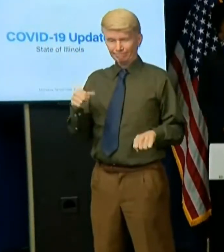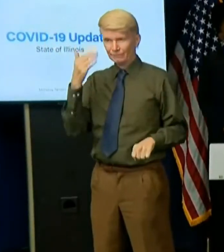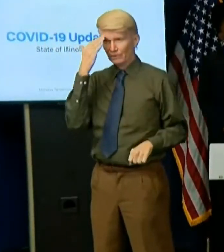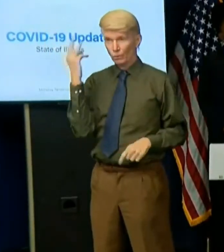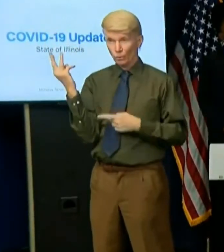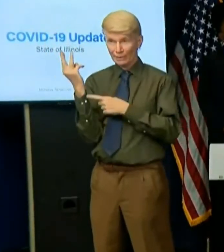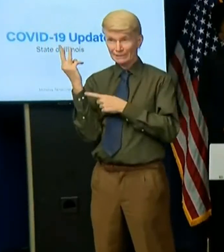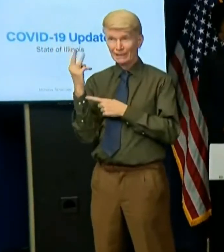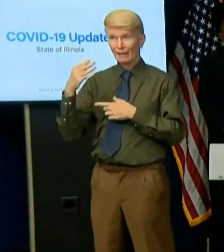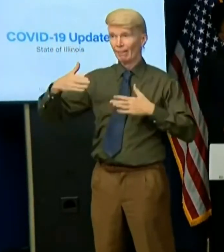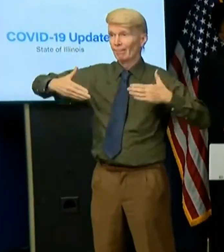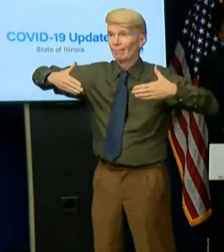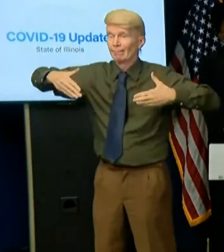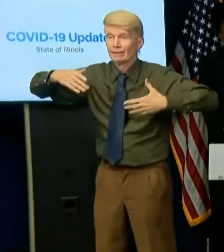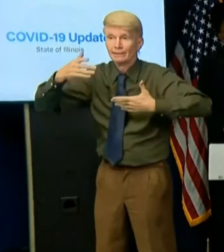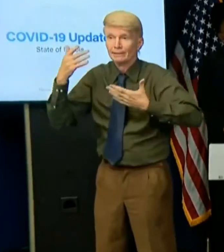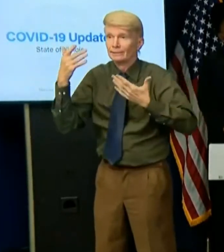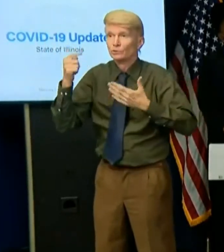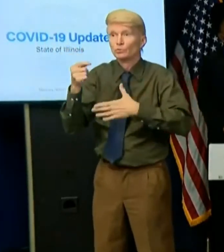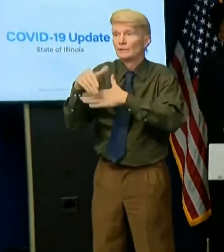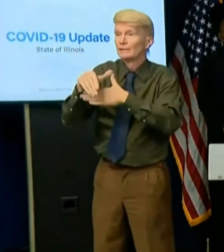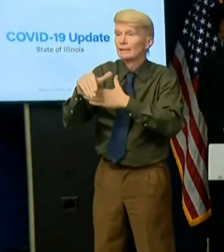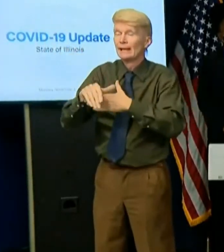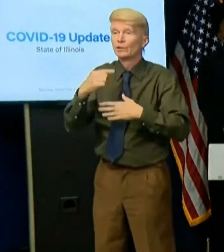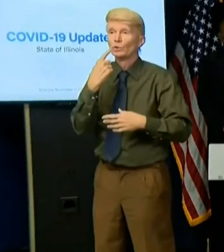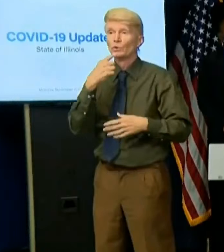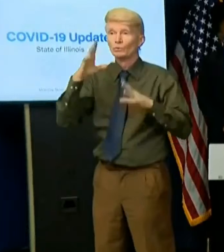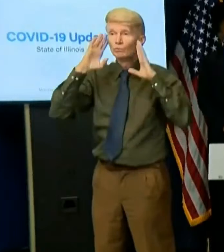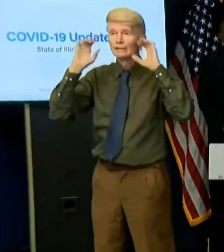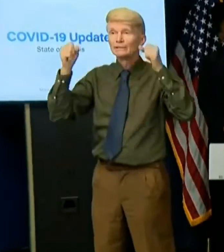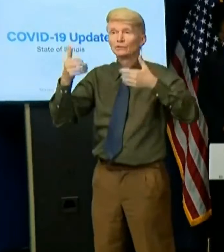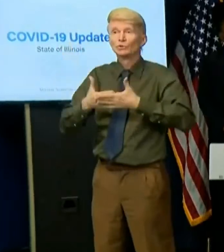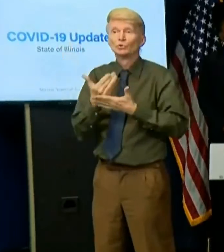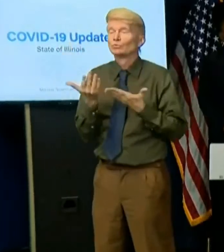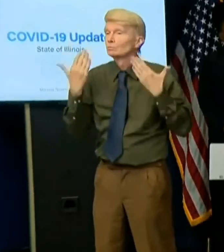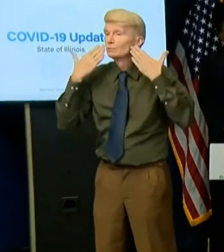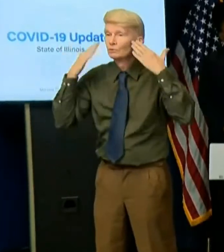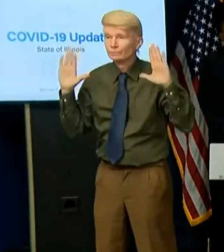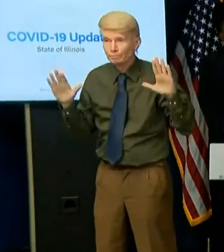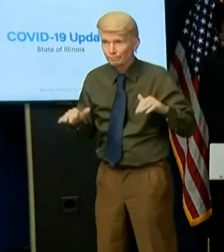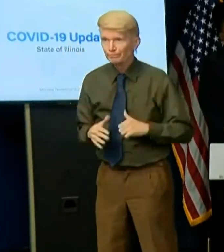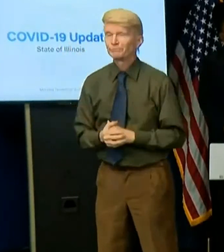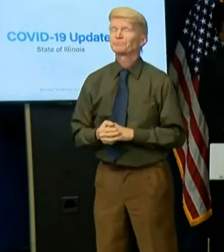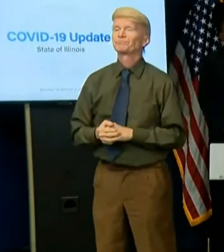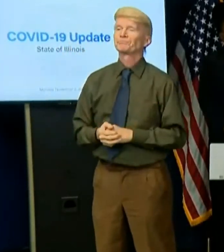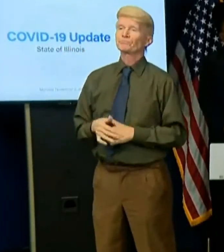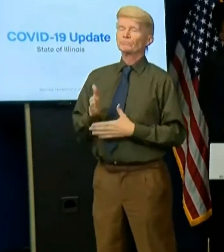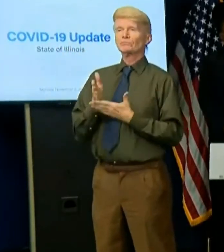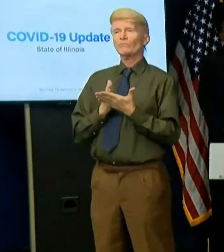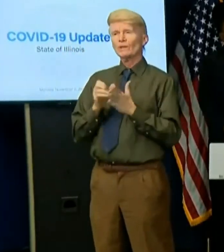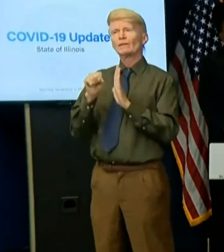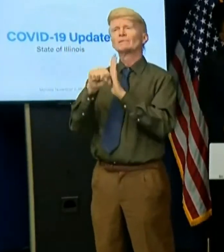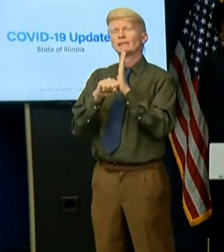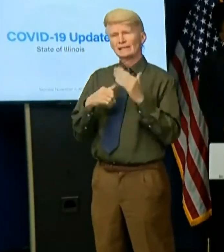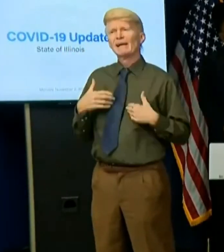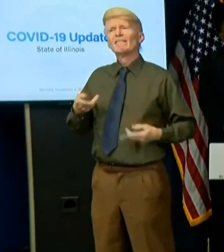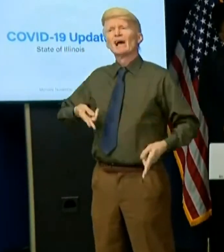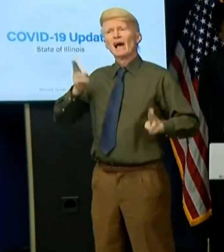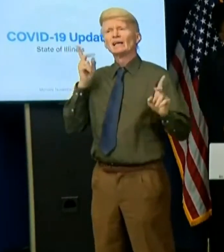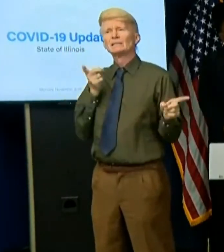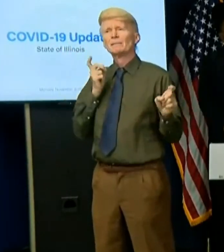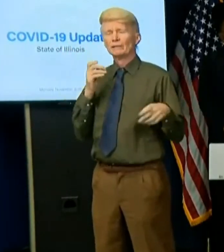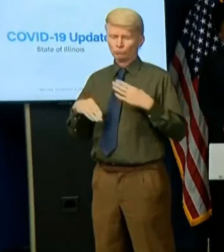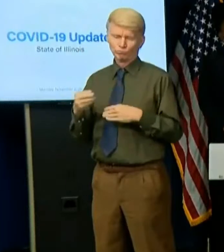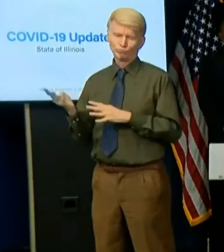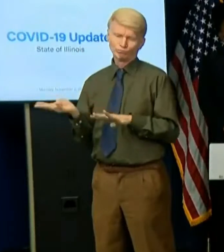on Wednesday, let alone Tuesday night. Some states have more staff and high-speed processing of mail